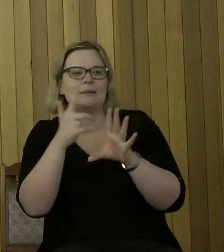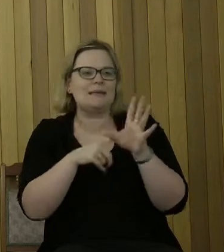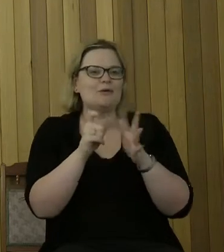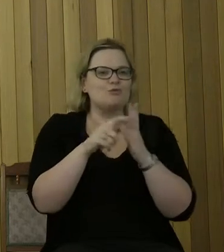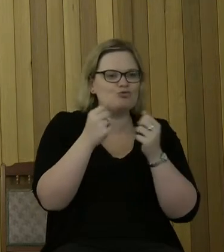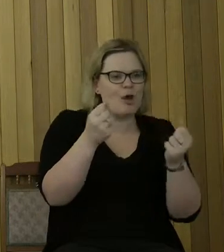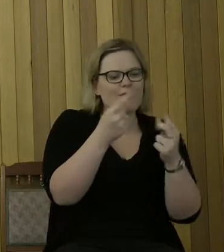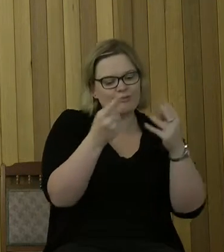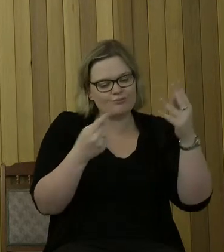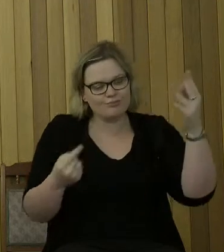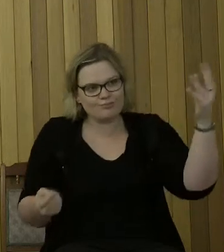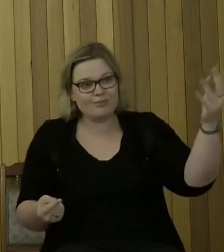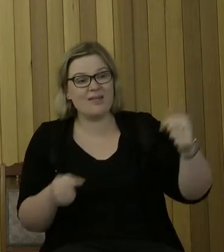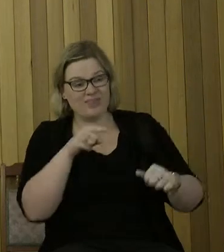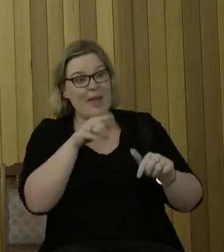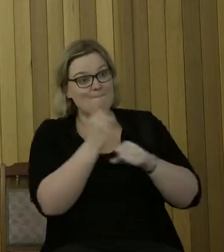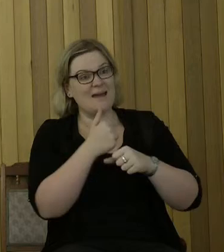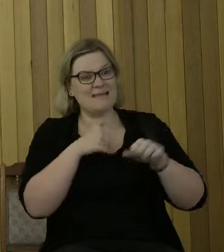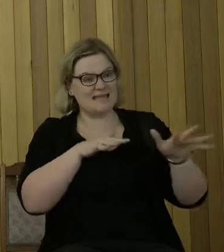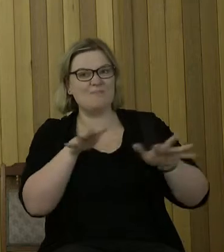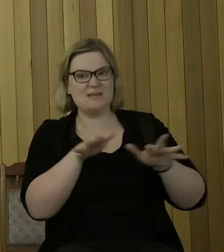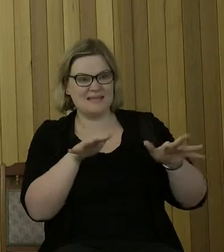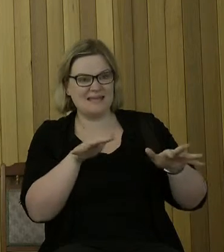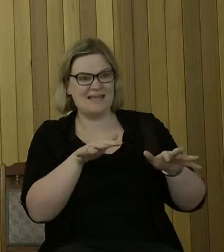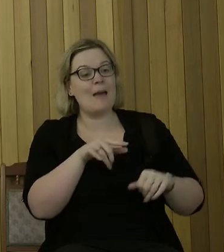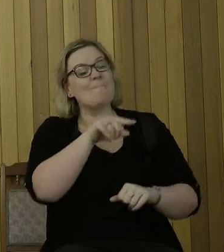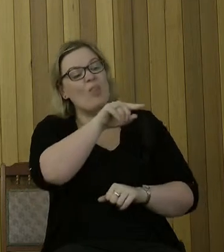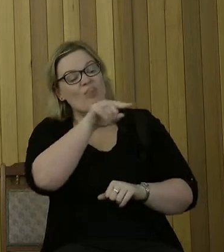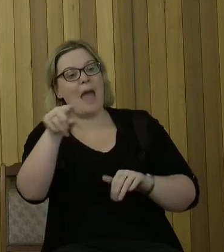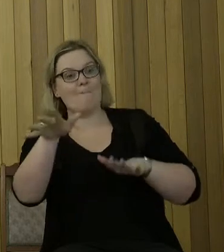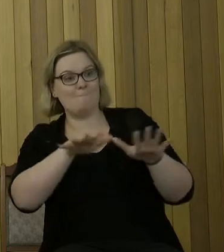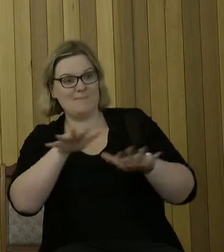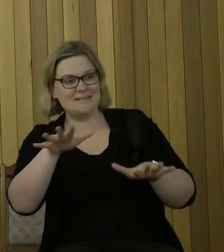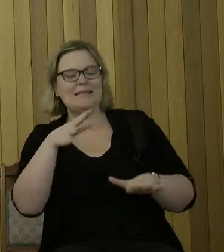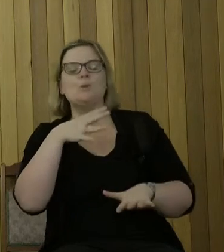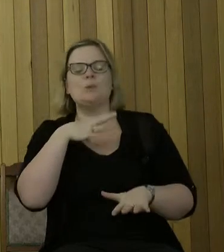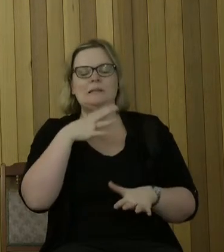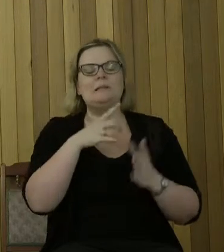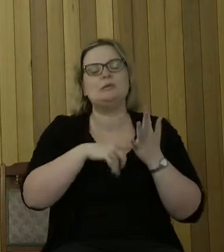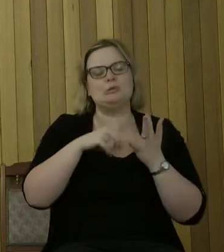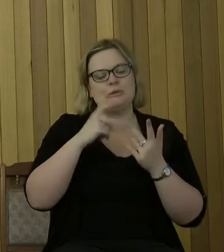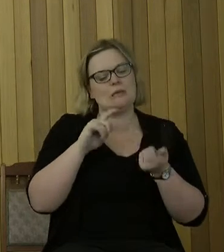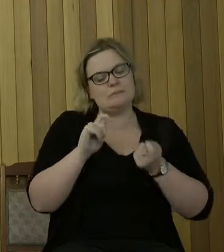What part of that business can you devote to prayer? Spending time with God.